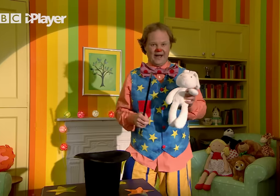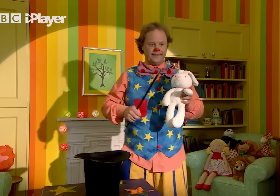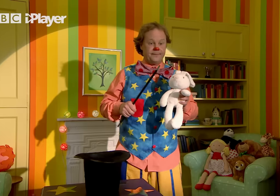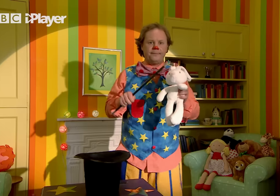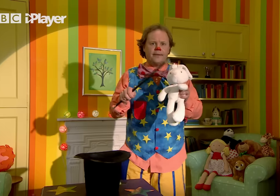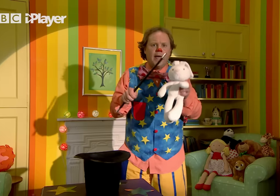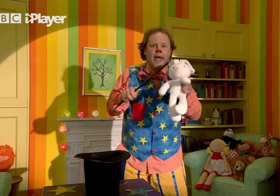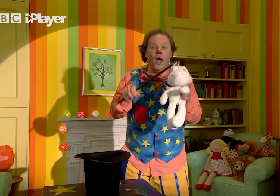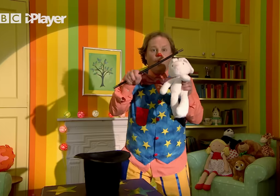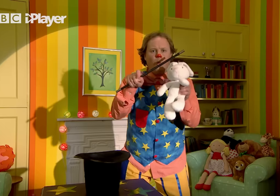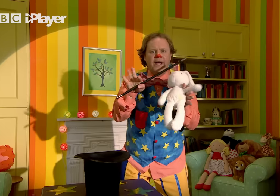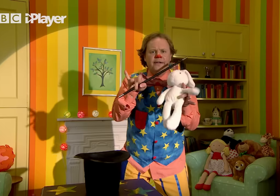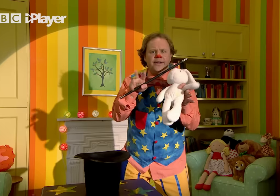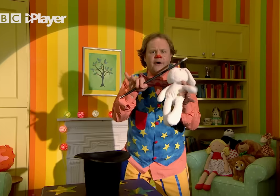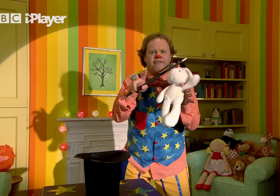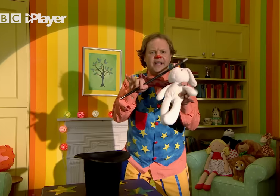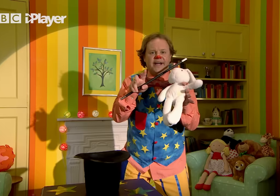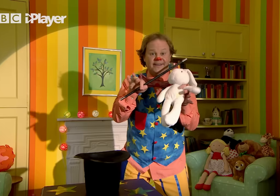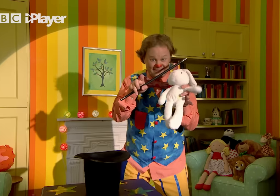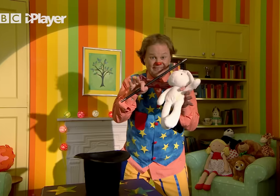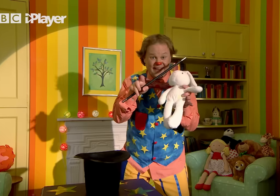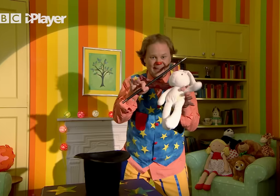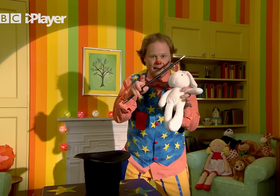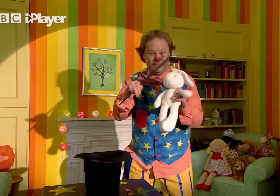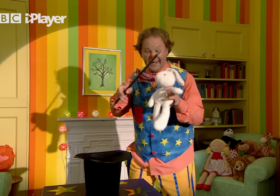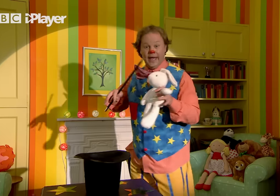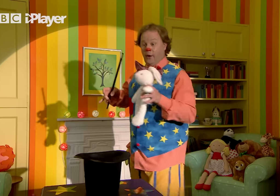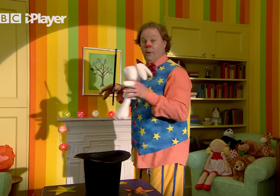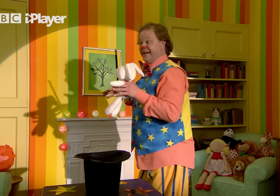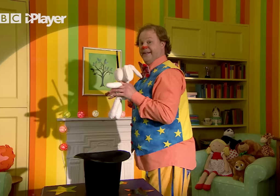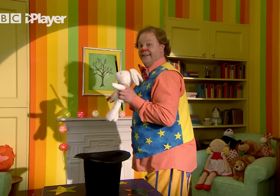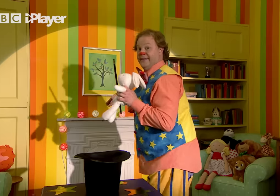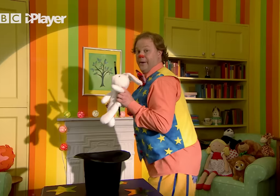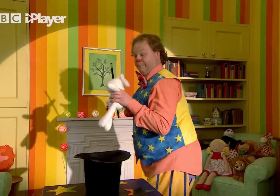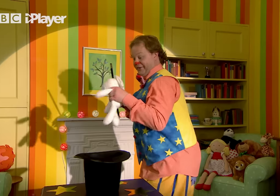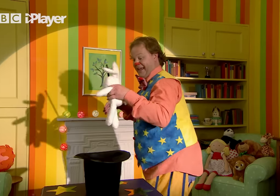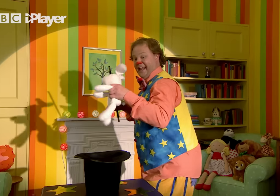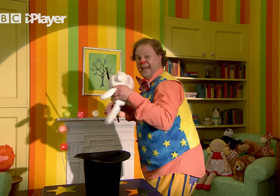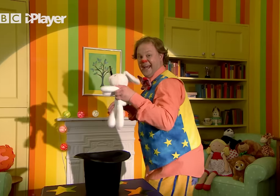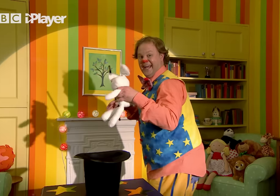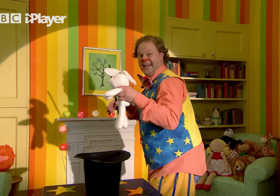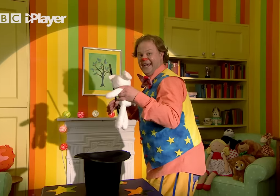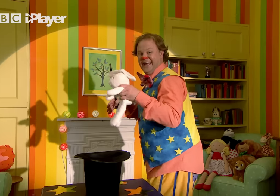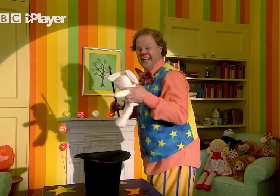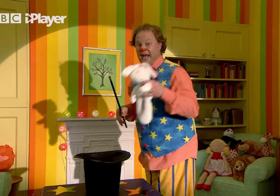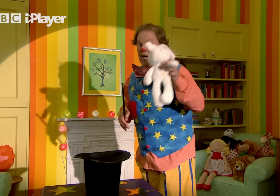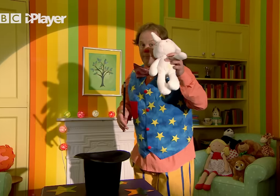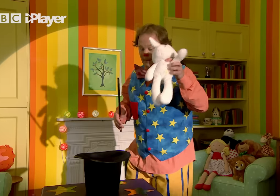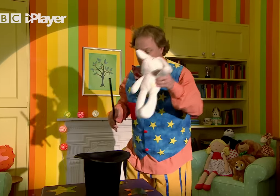Right. Wiggle your fingers. Yep. Wiggle your body. Pop the